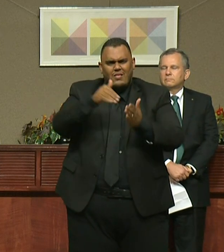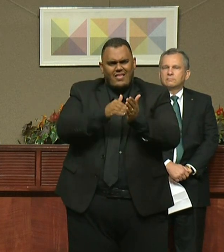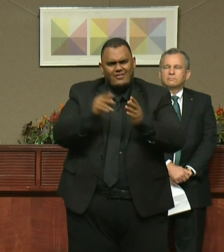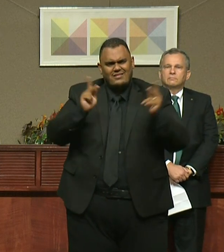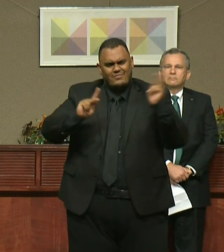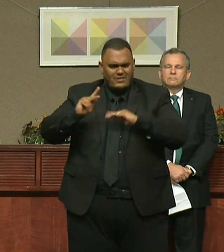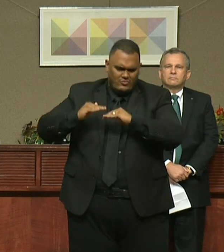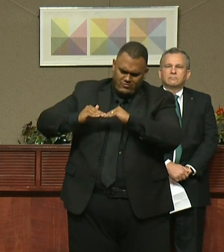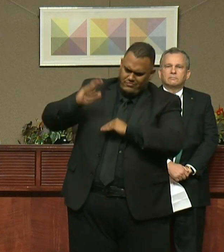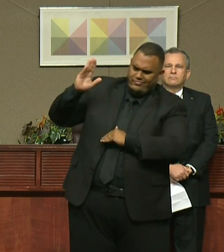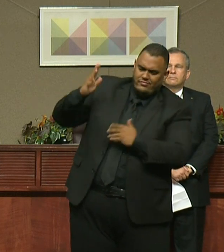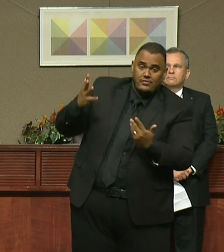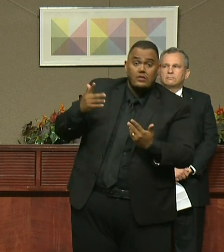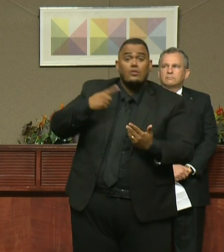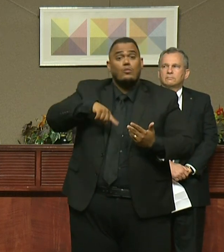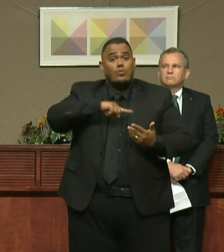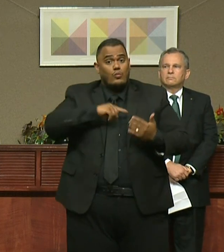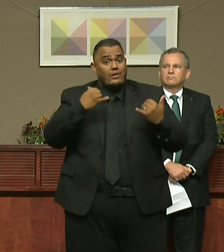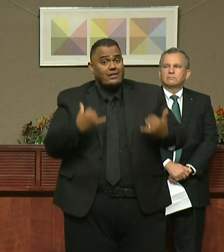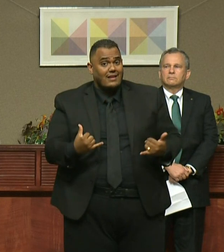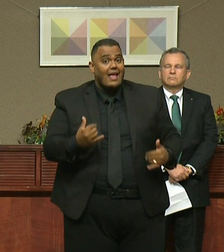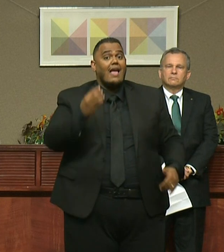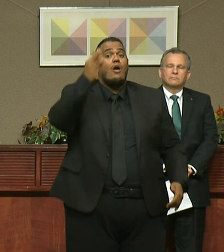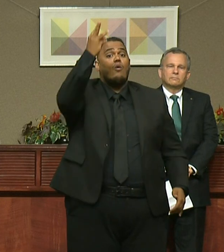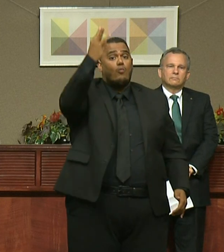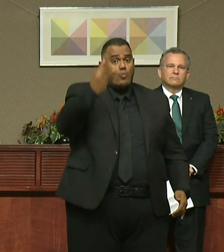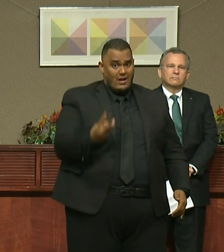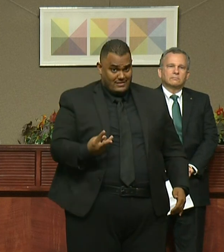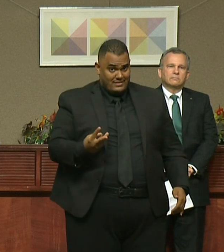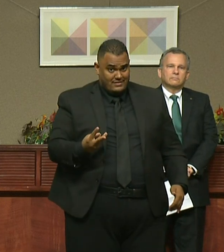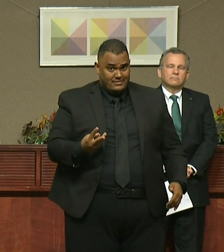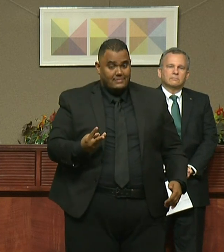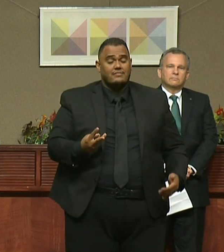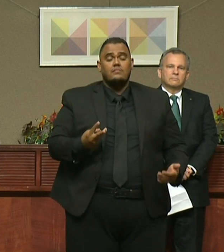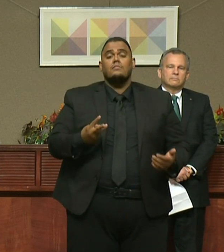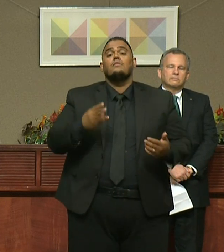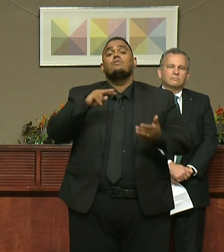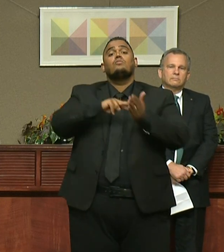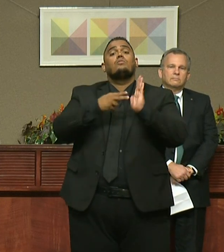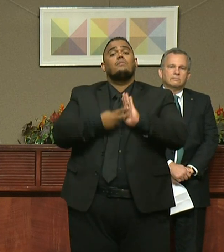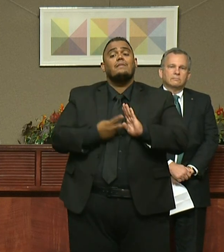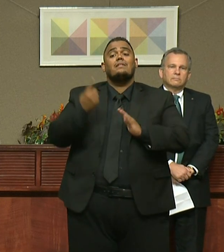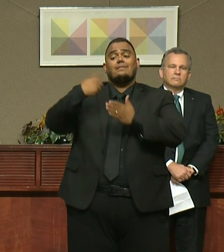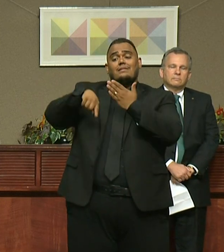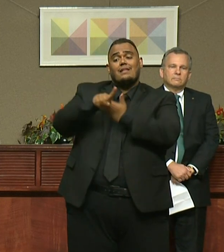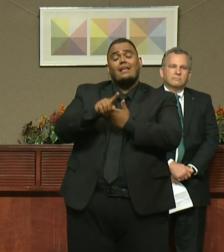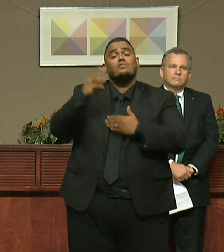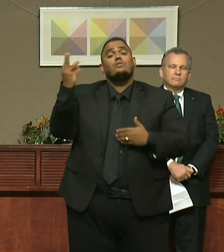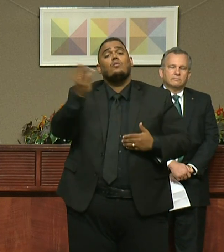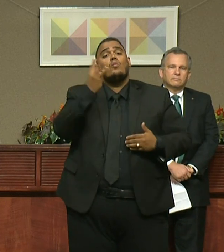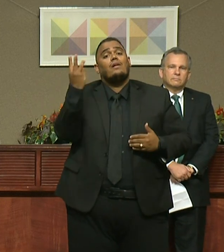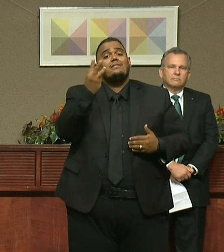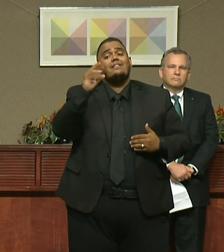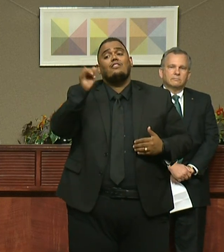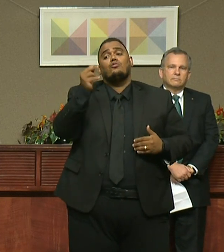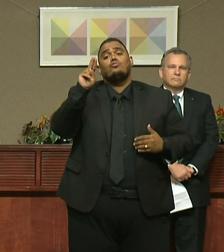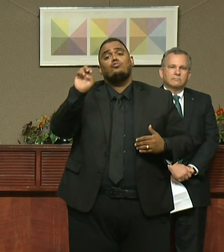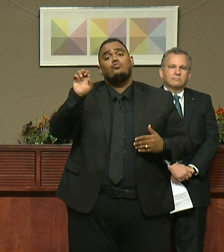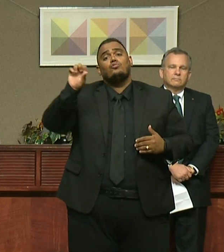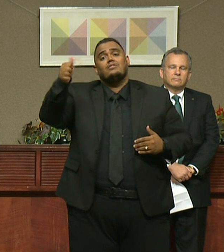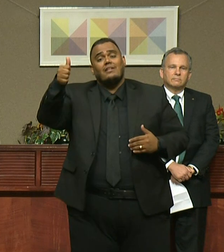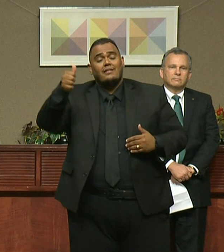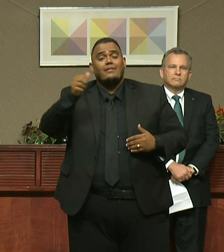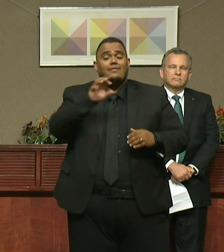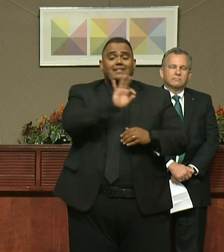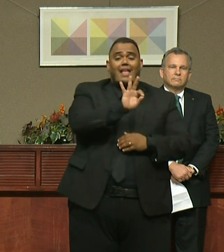to an every Wednesday schedule. So next Wednesday, June the 10th, from 9 a.m. to 1 p.m., we'll be